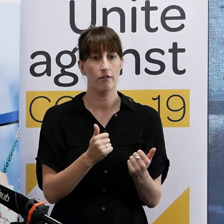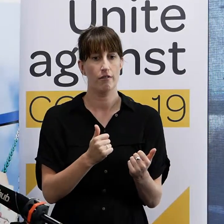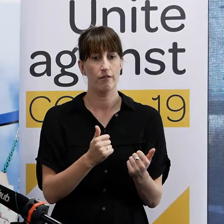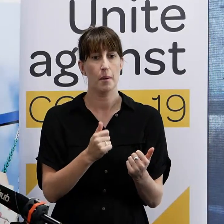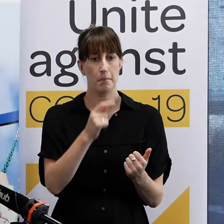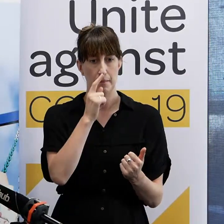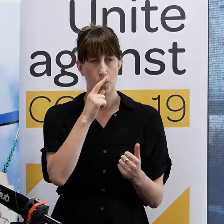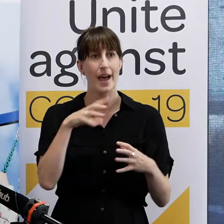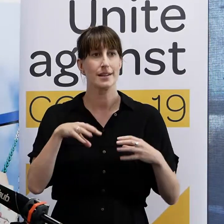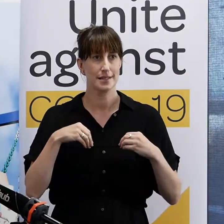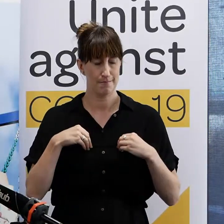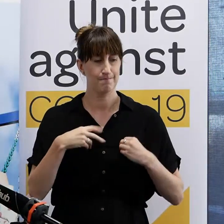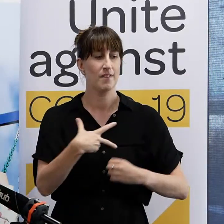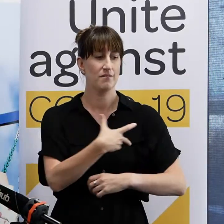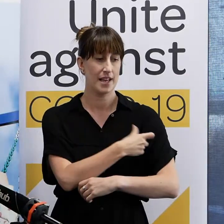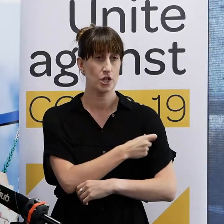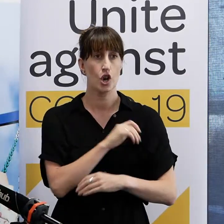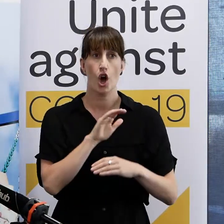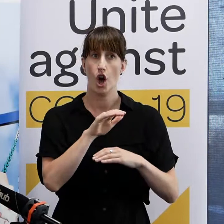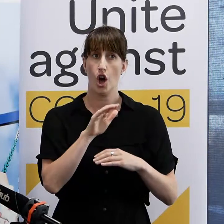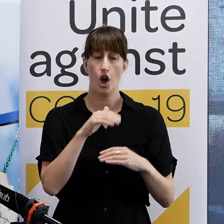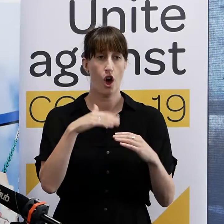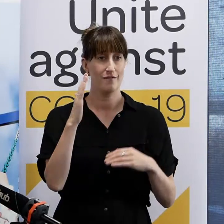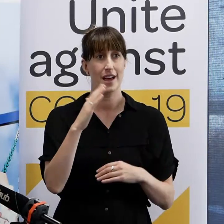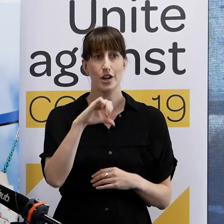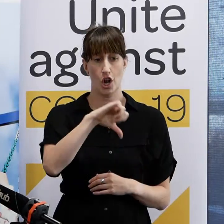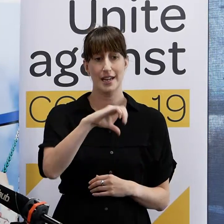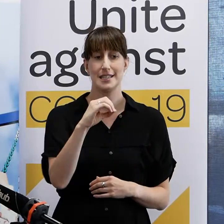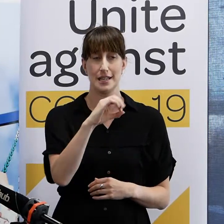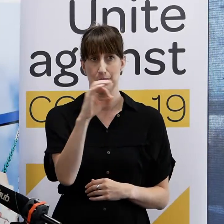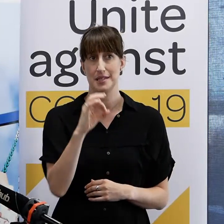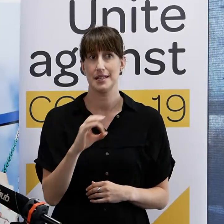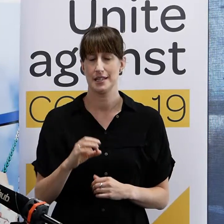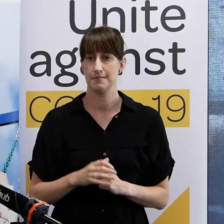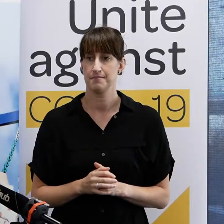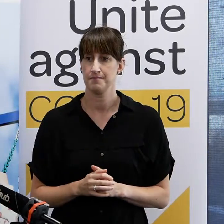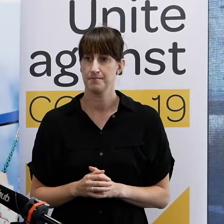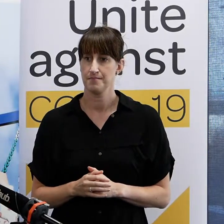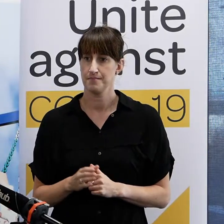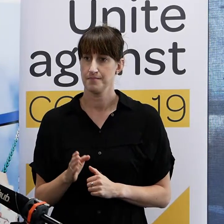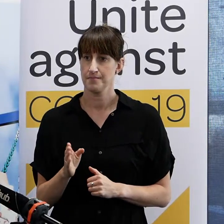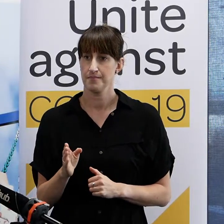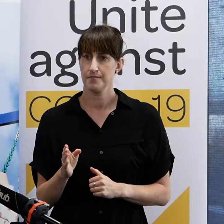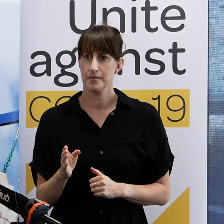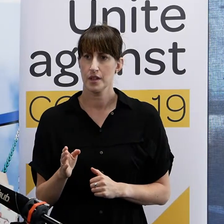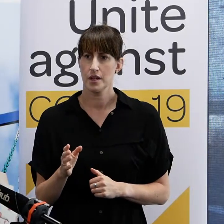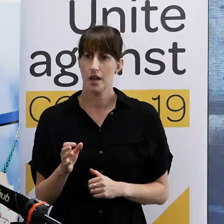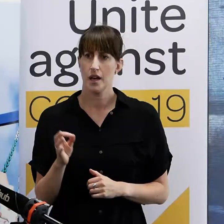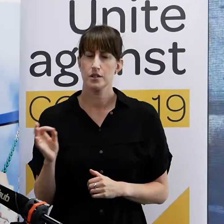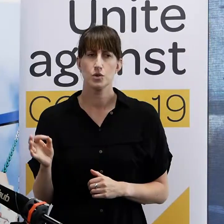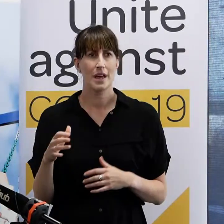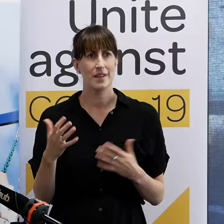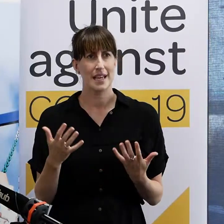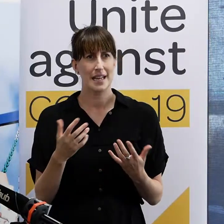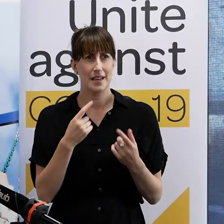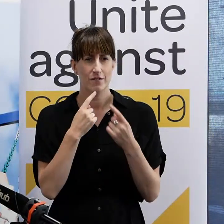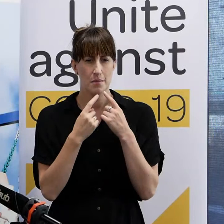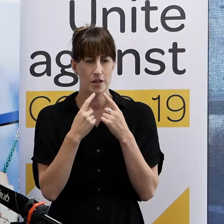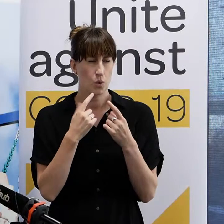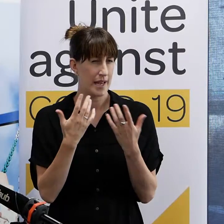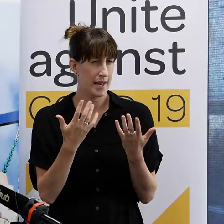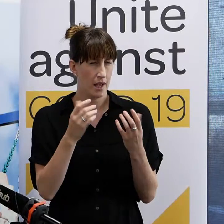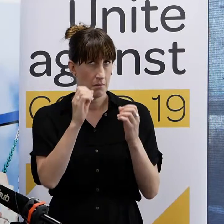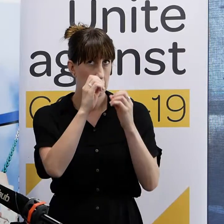over 90%, and I think this bodes well for our program. Do you have any data on or an idea of how many people are